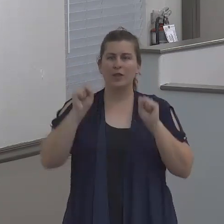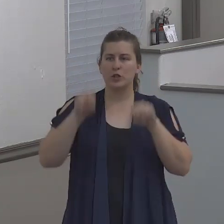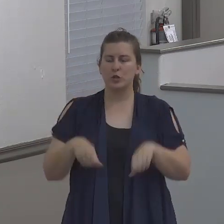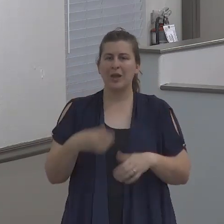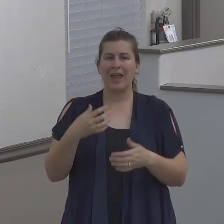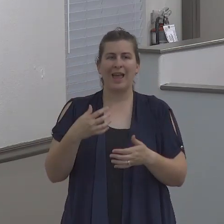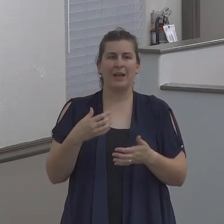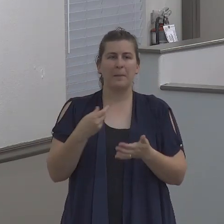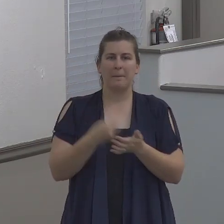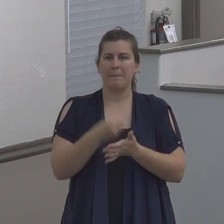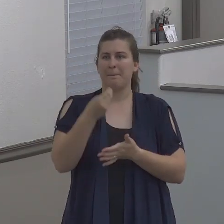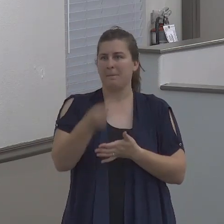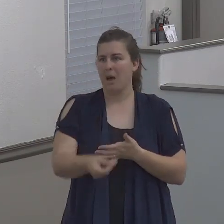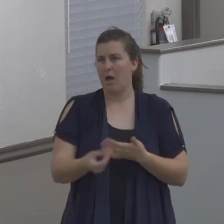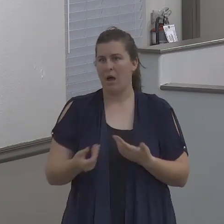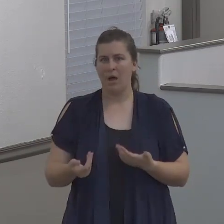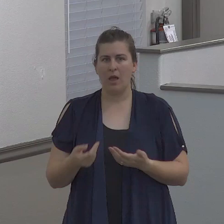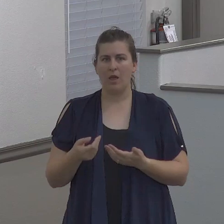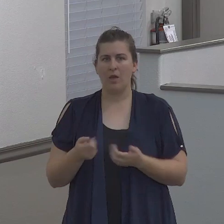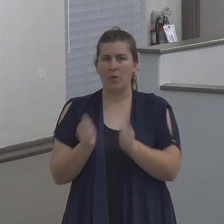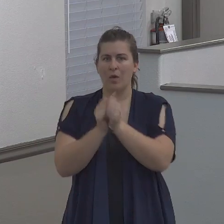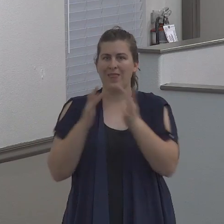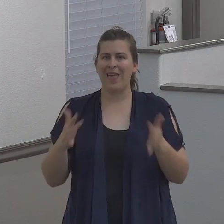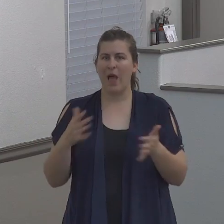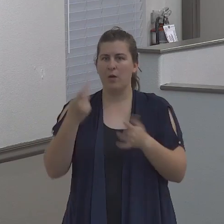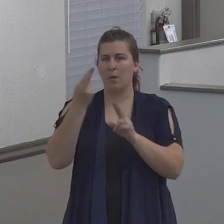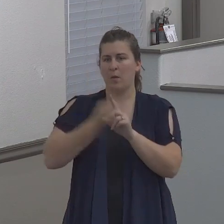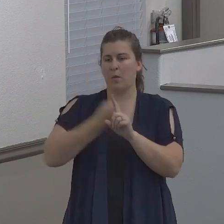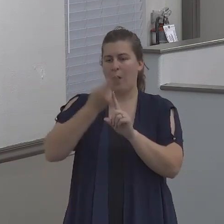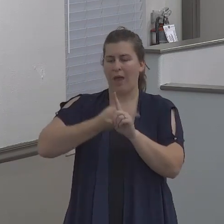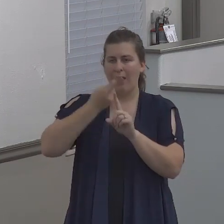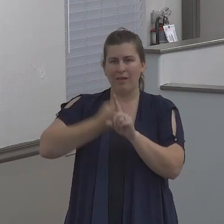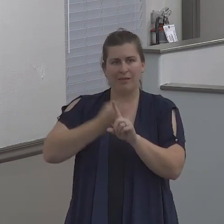150,000 miles on it that you can afford.